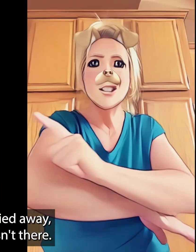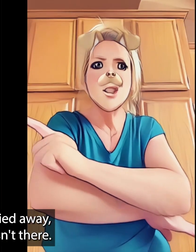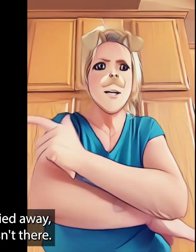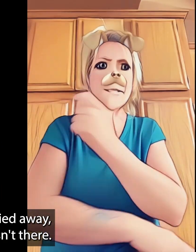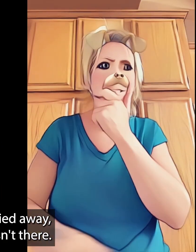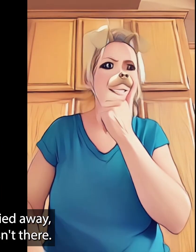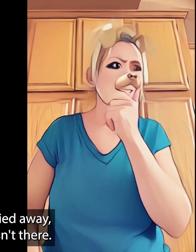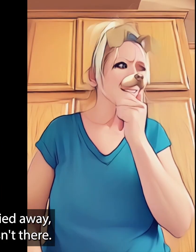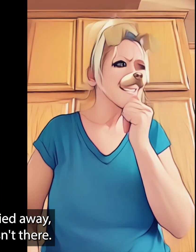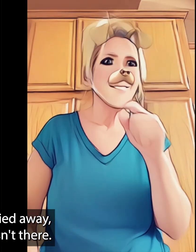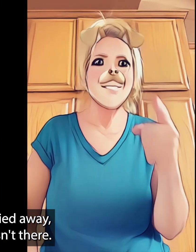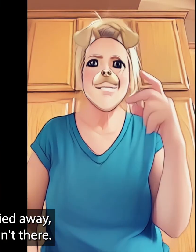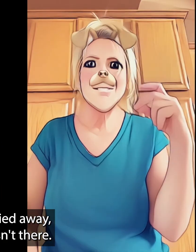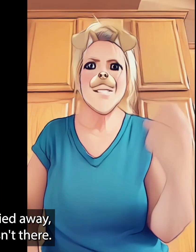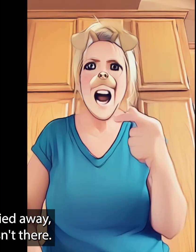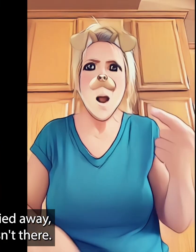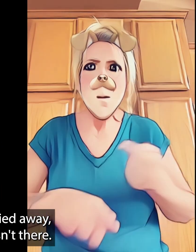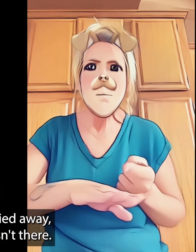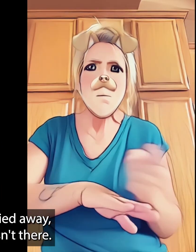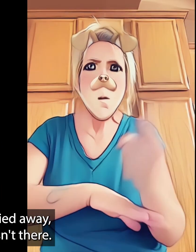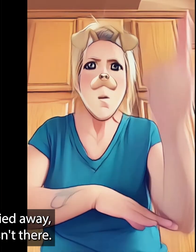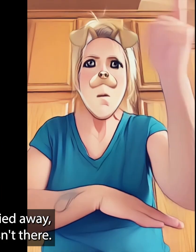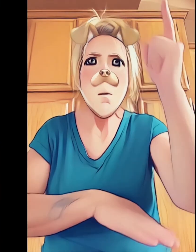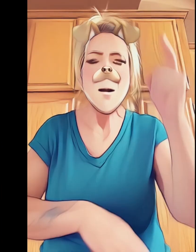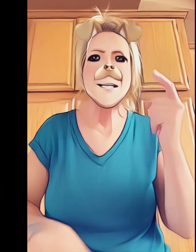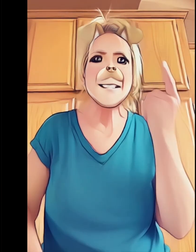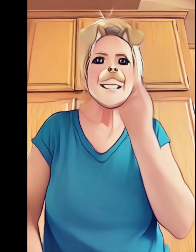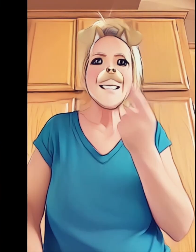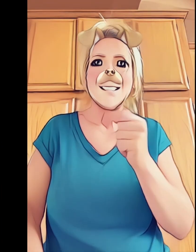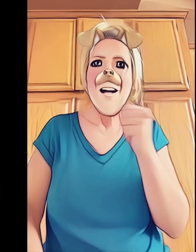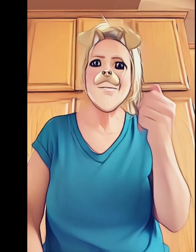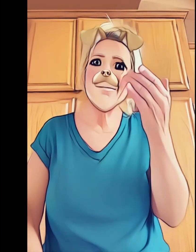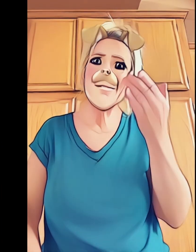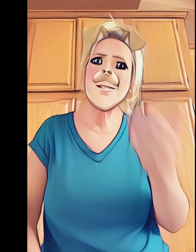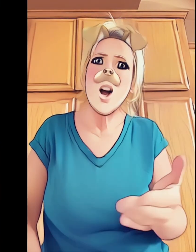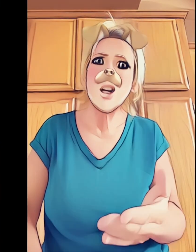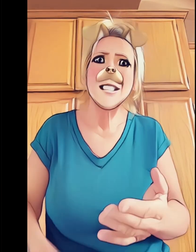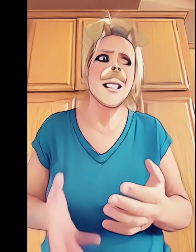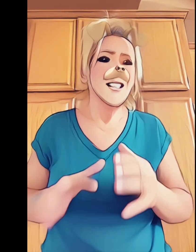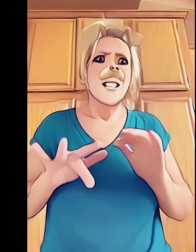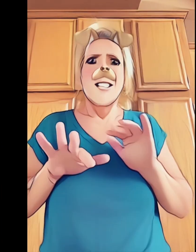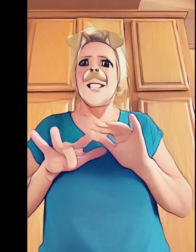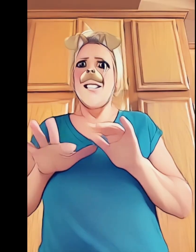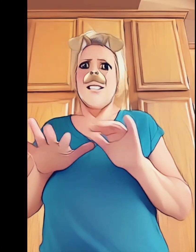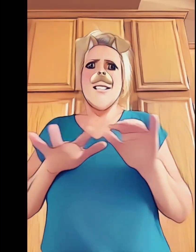But the lizard scurried away, and the puppy wasn't there.